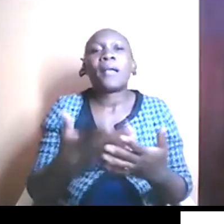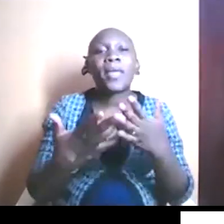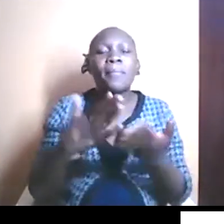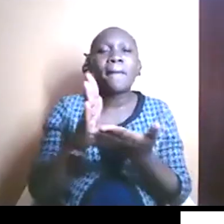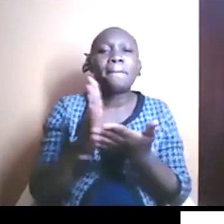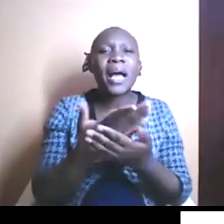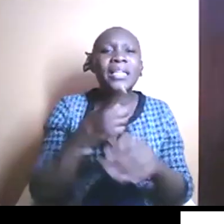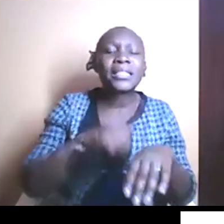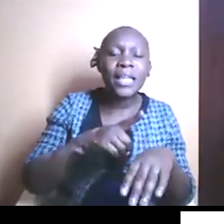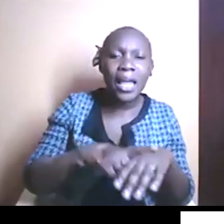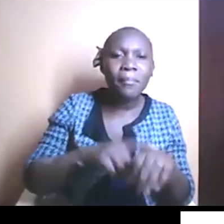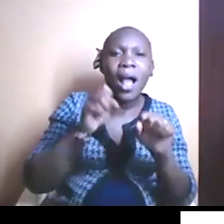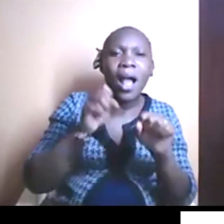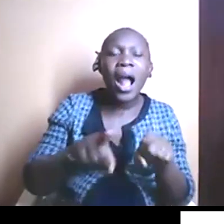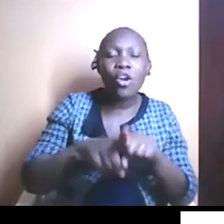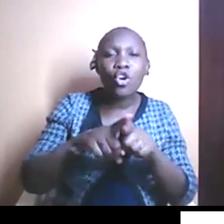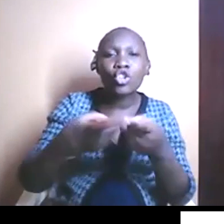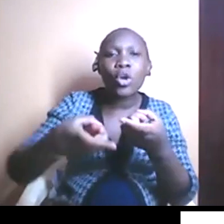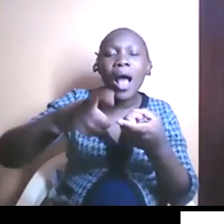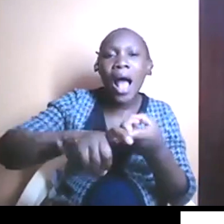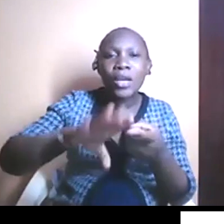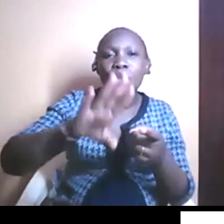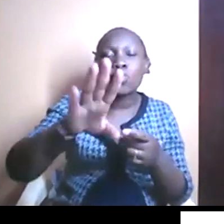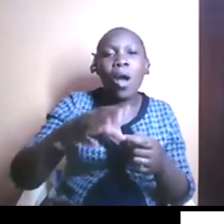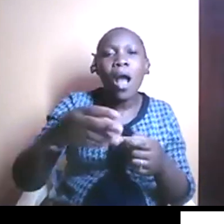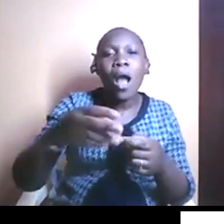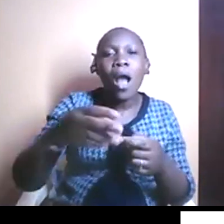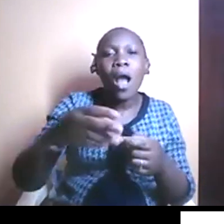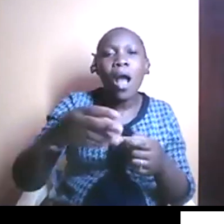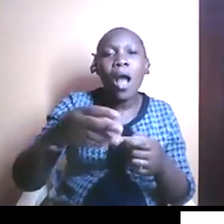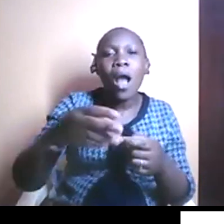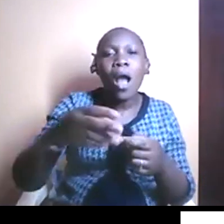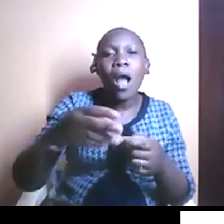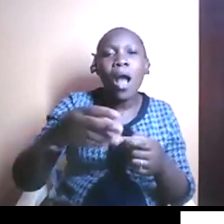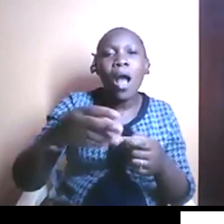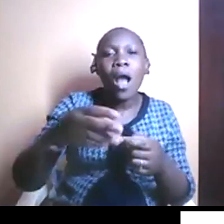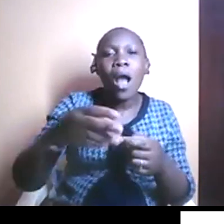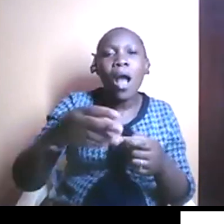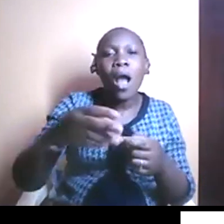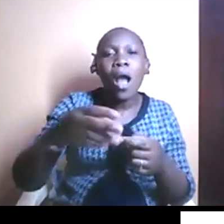hobbies outside work. You know, one of the things I did recently,